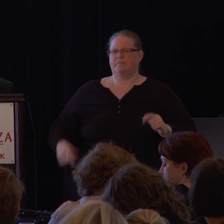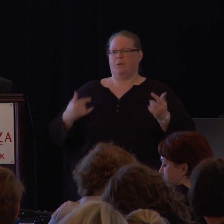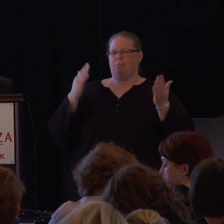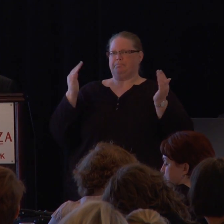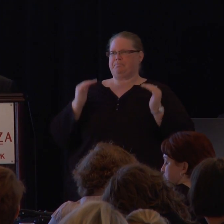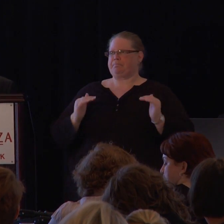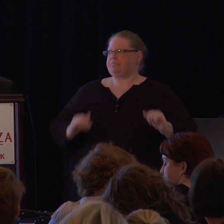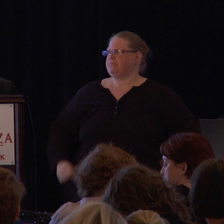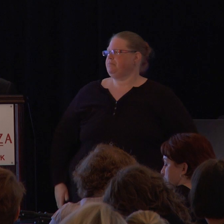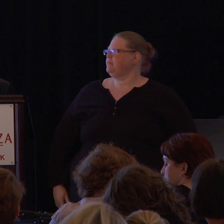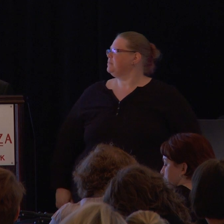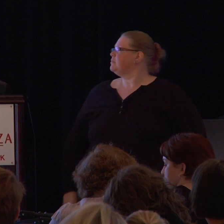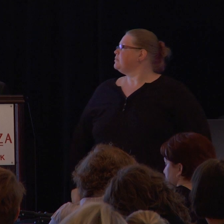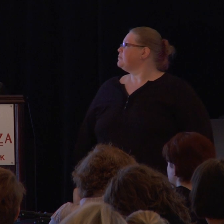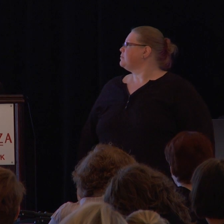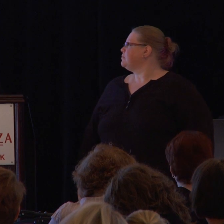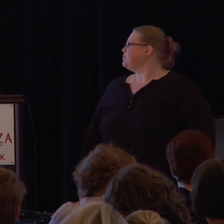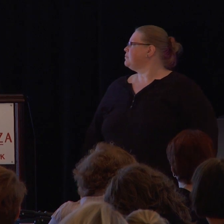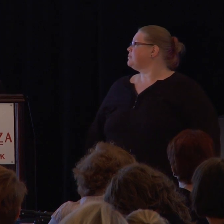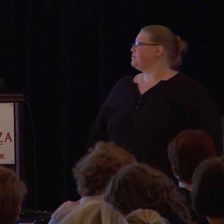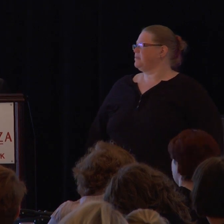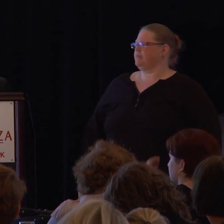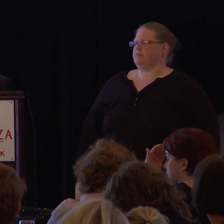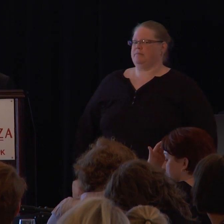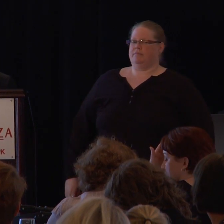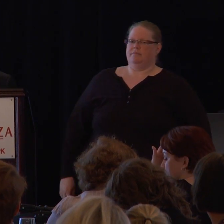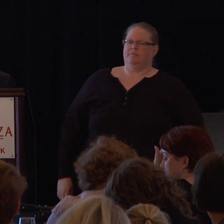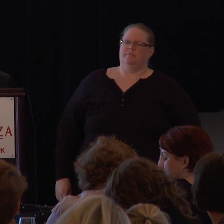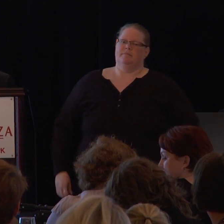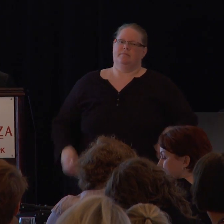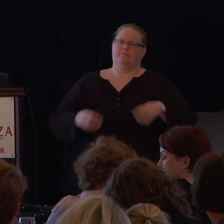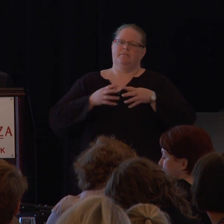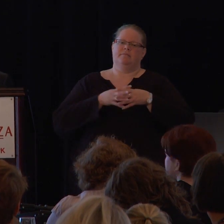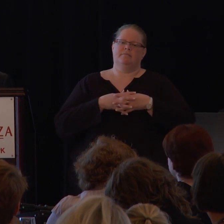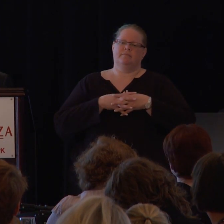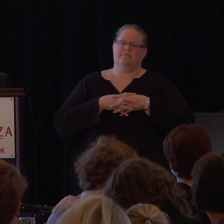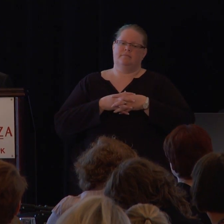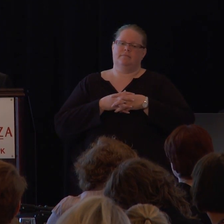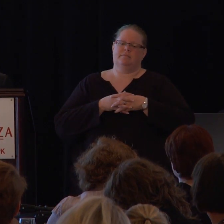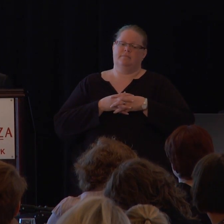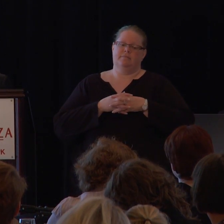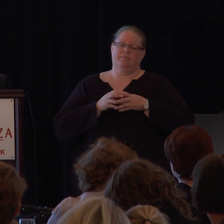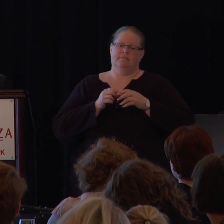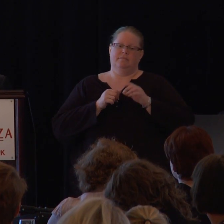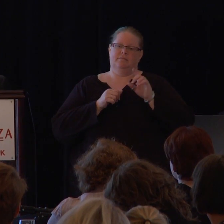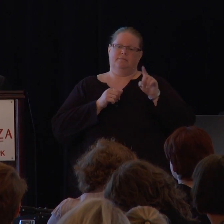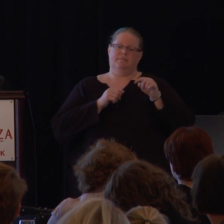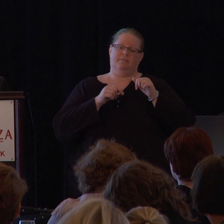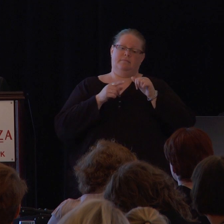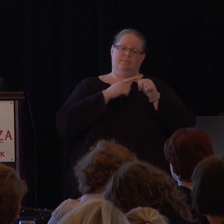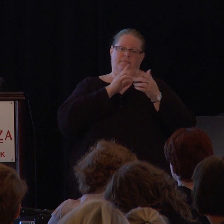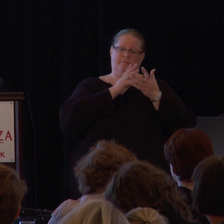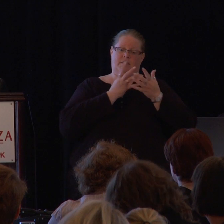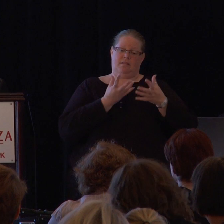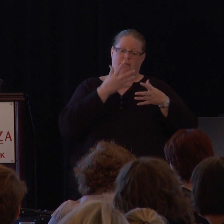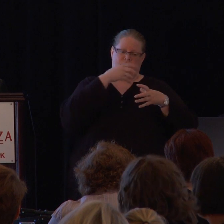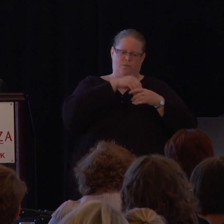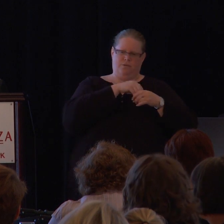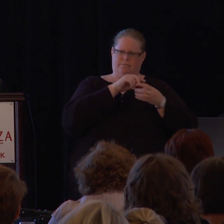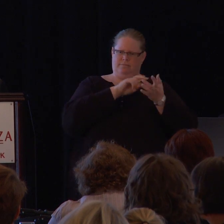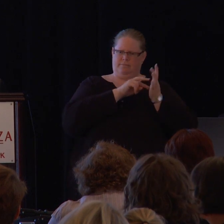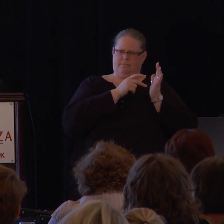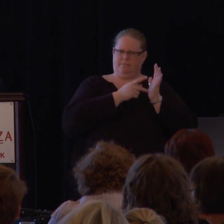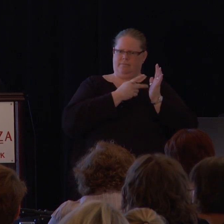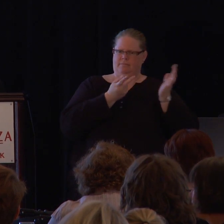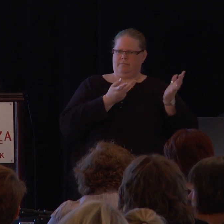on to the next one. First of all, obviously on the inclusion point, is defining inclusion. And that was one of the